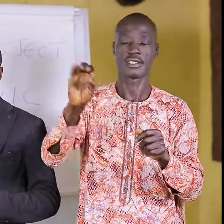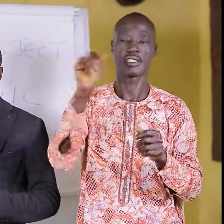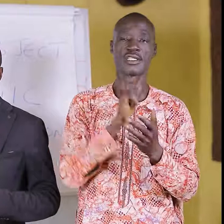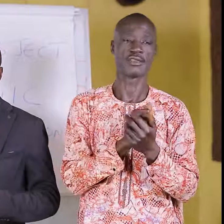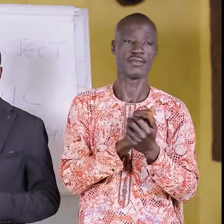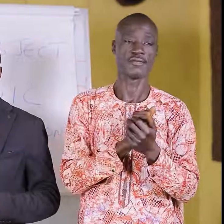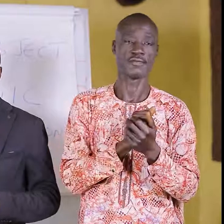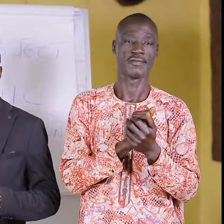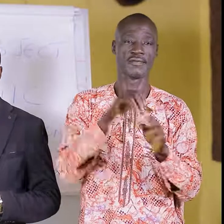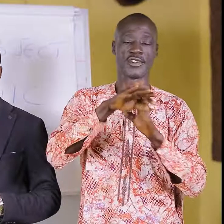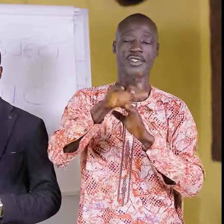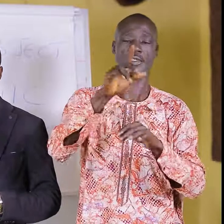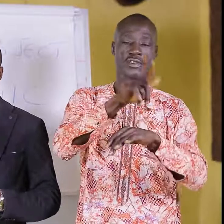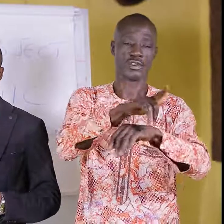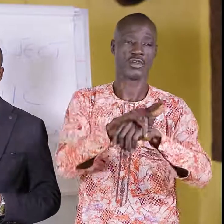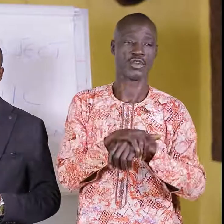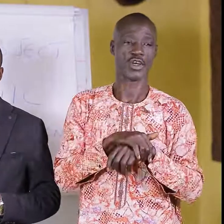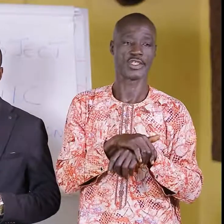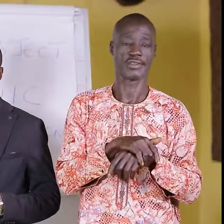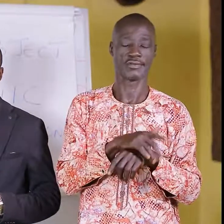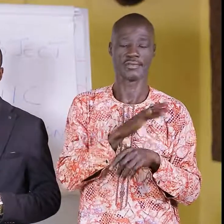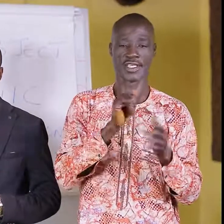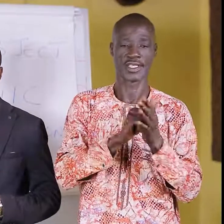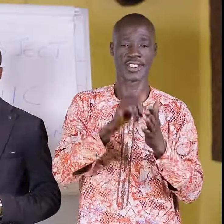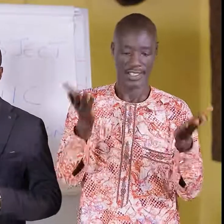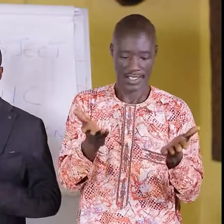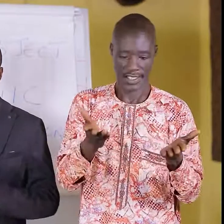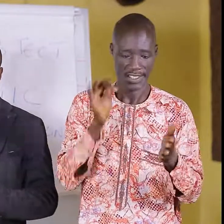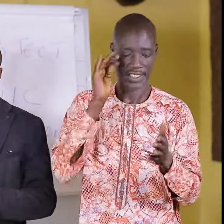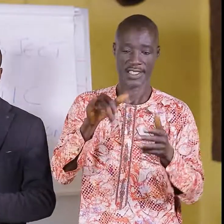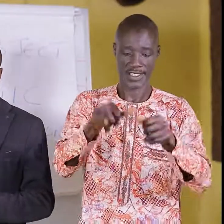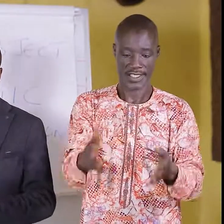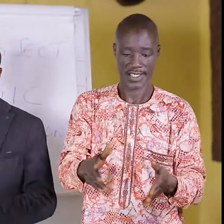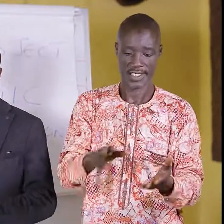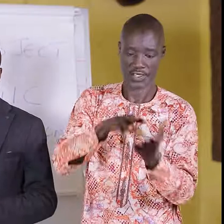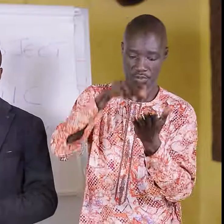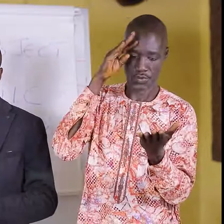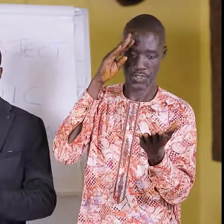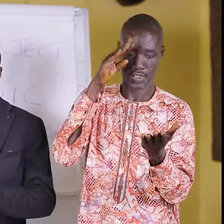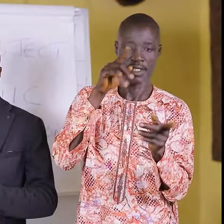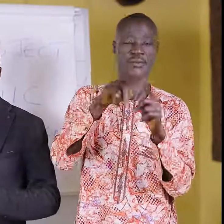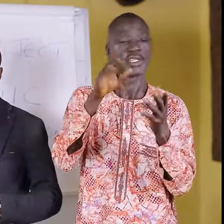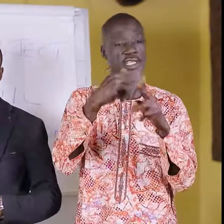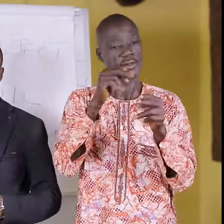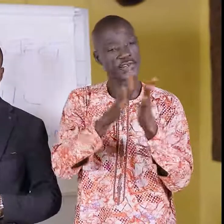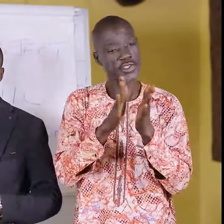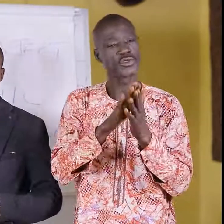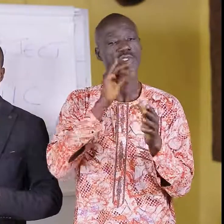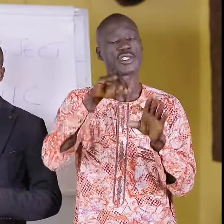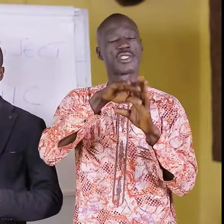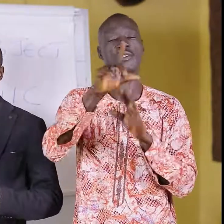London has an outlet or a branch in Nigeria. So he didn't have to travel to London to go and study. He could still study in